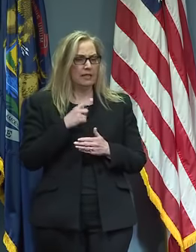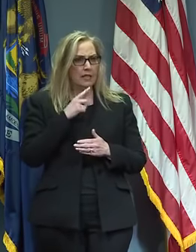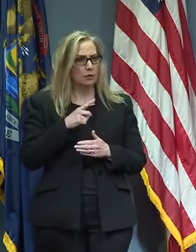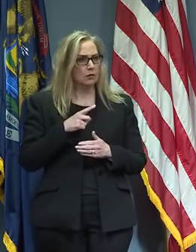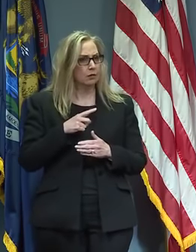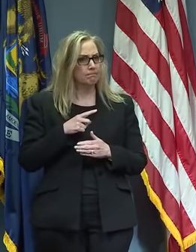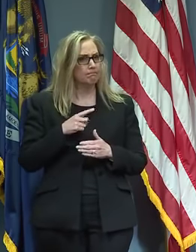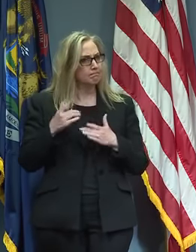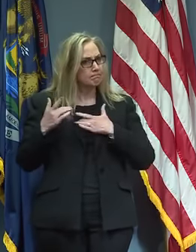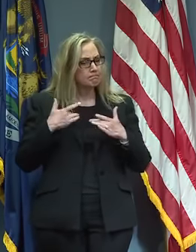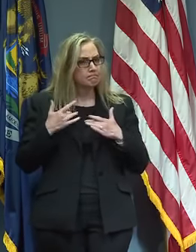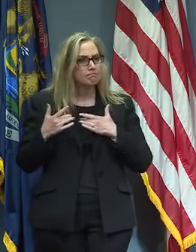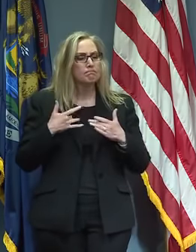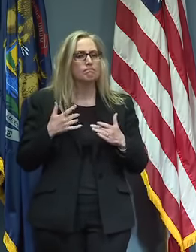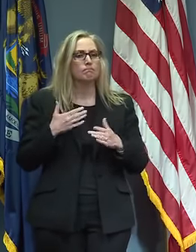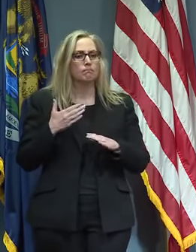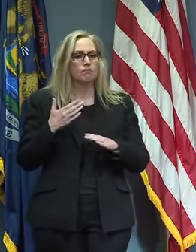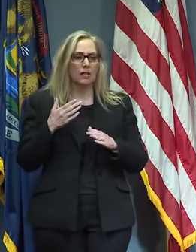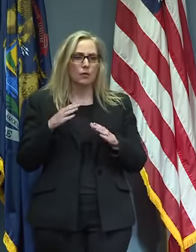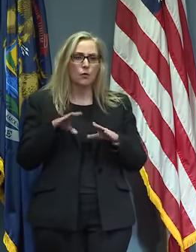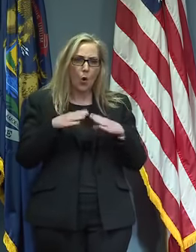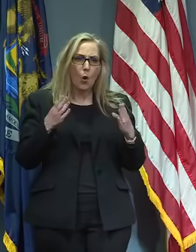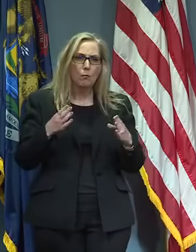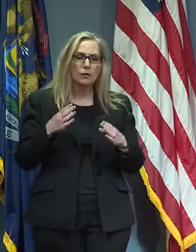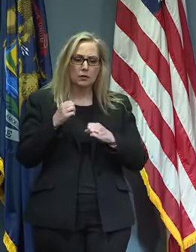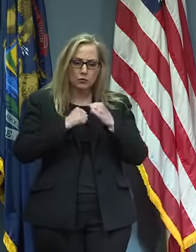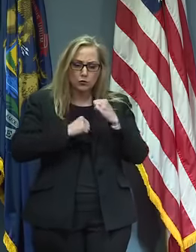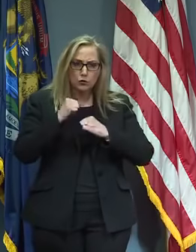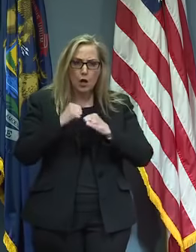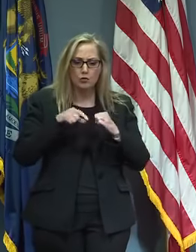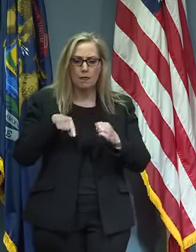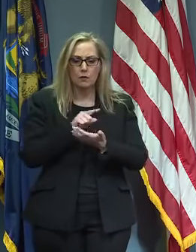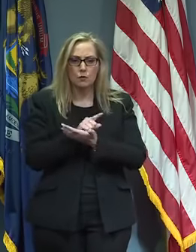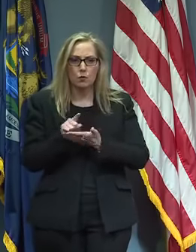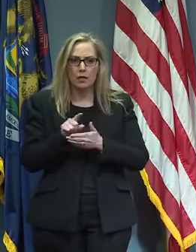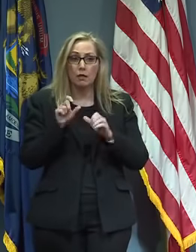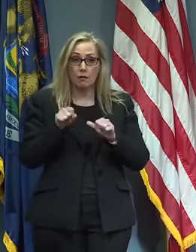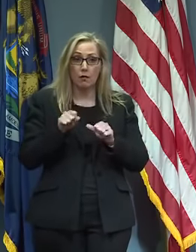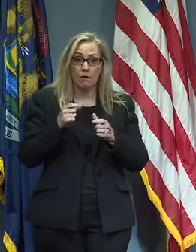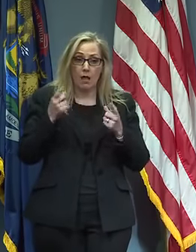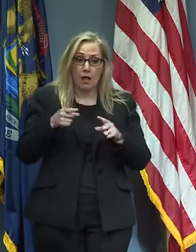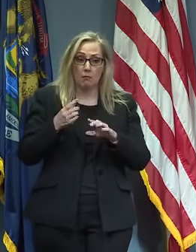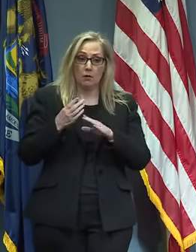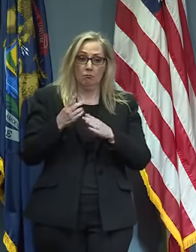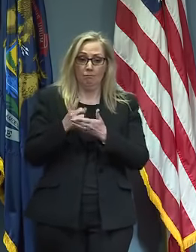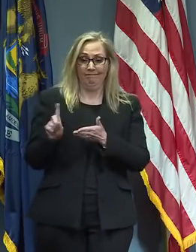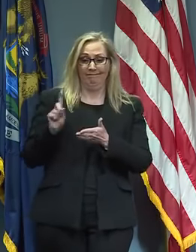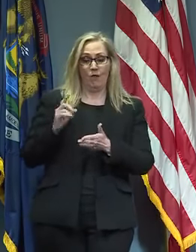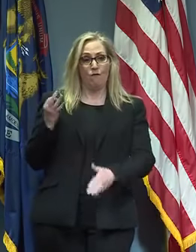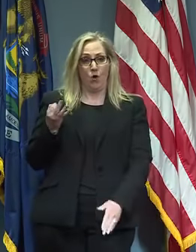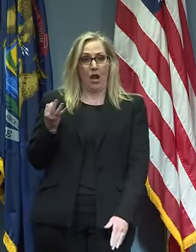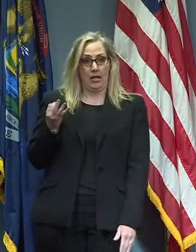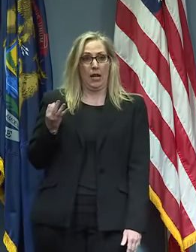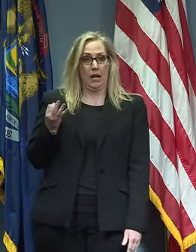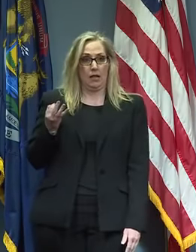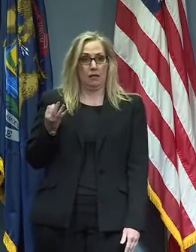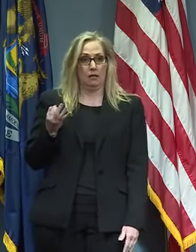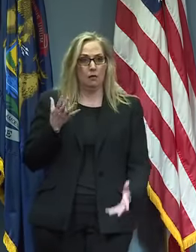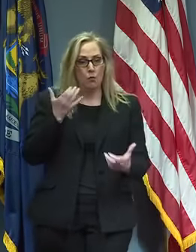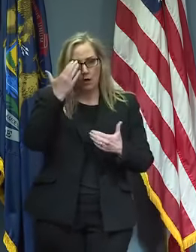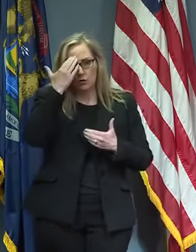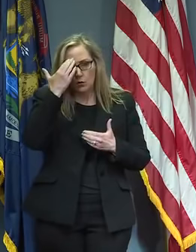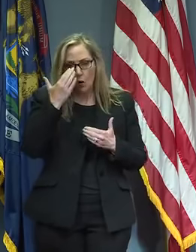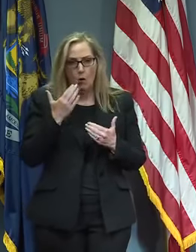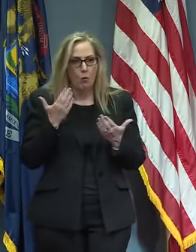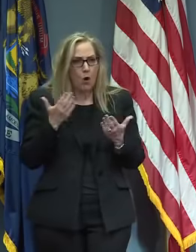the construction that you're talking about opening, say perhaps this week, could have been done on Friday. And he wanted to know what specifically